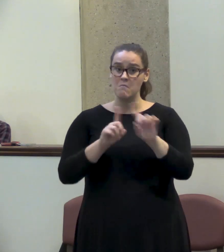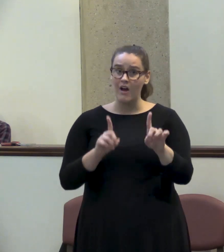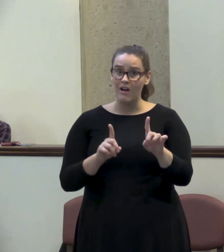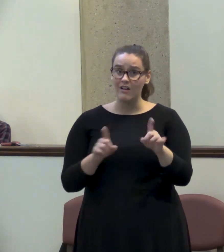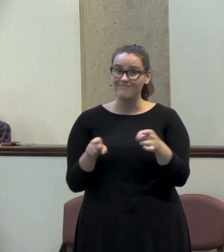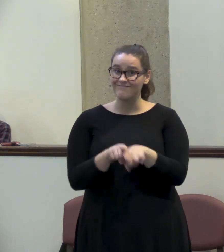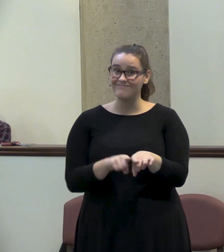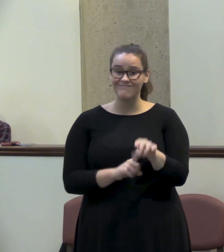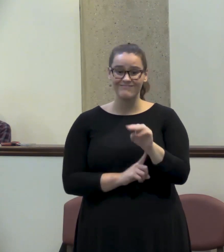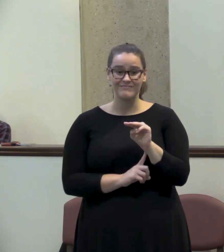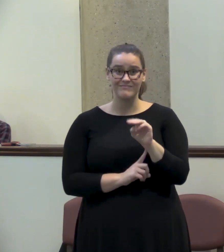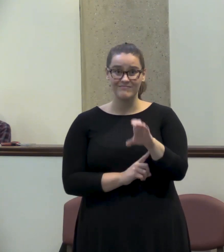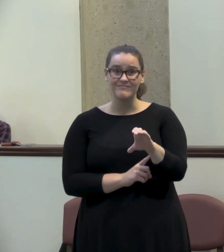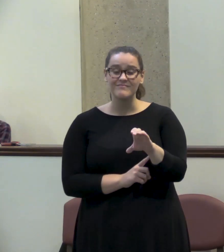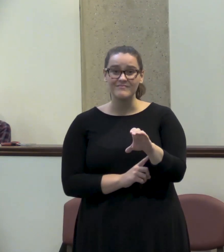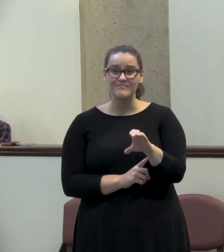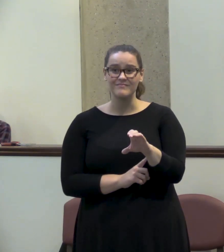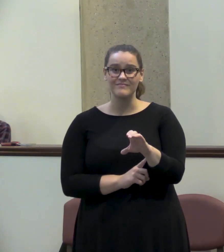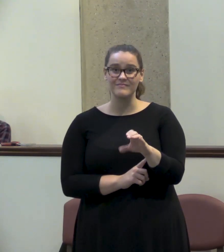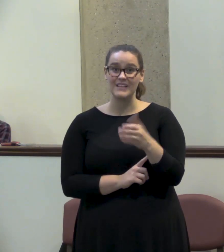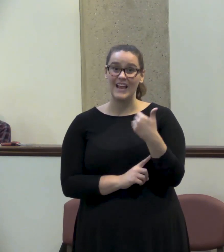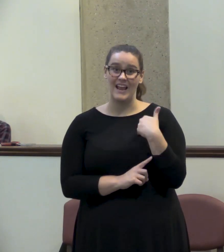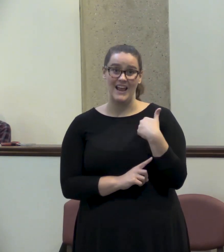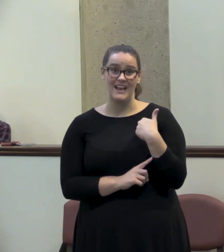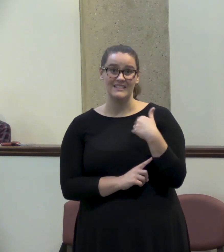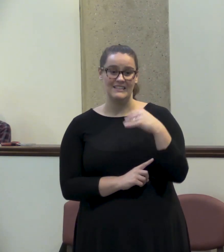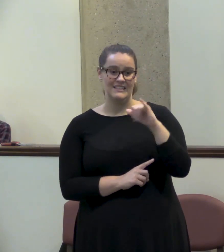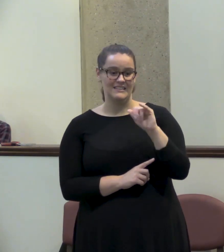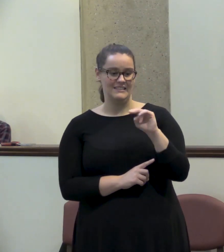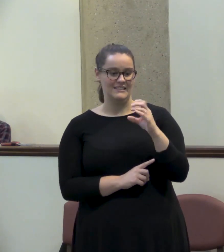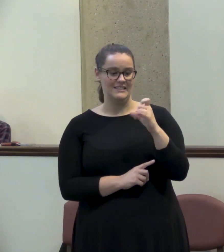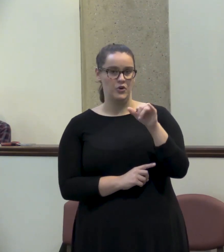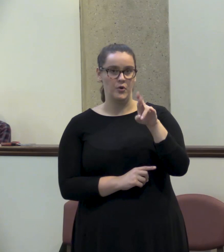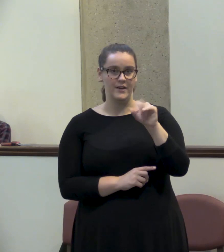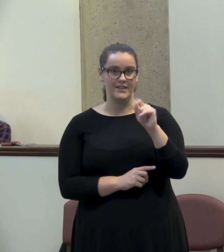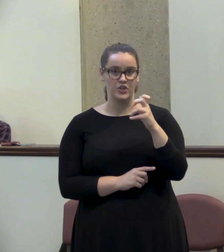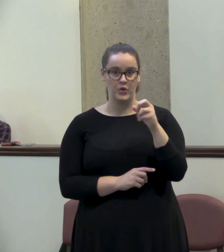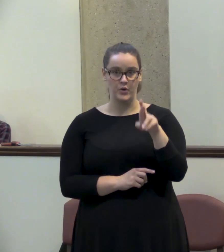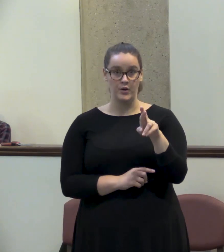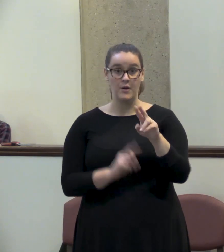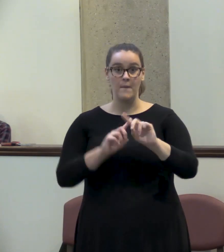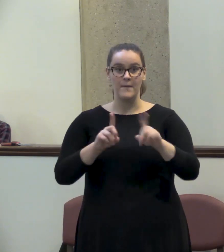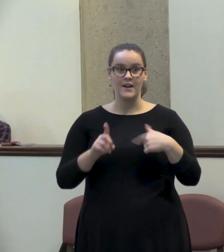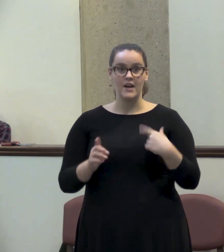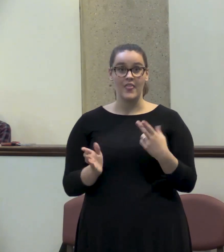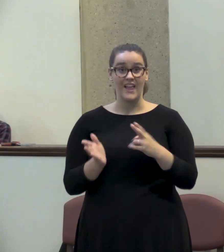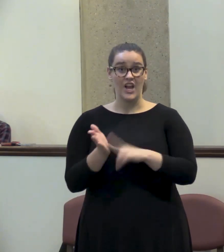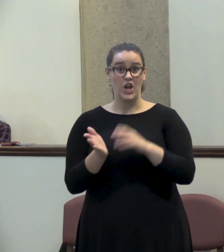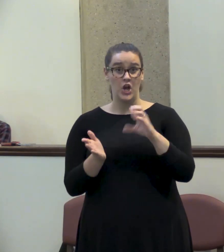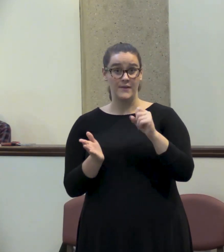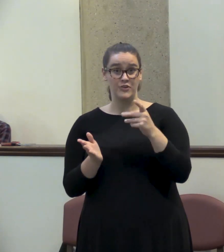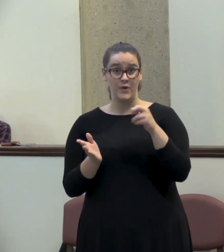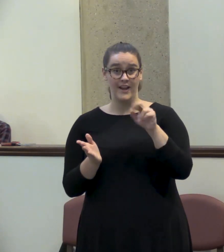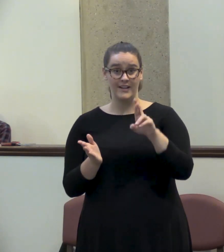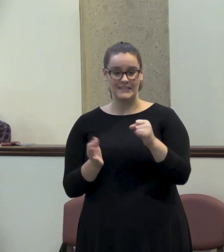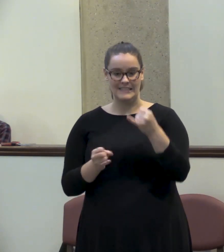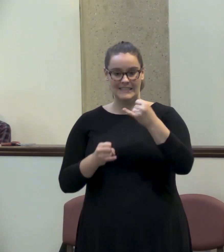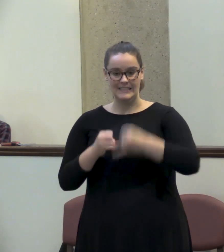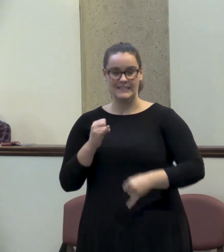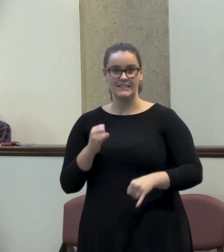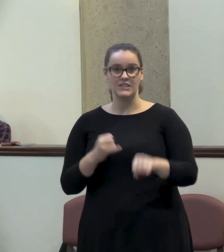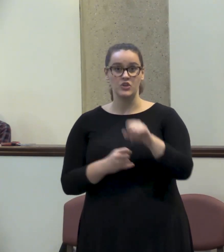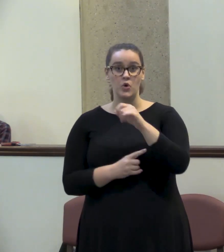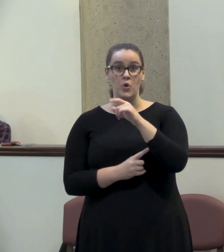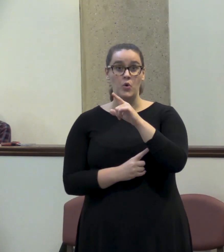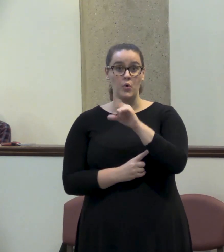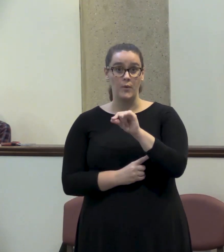County. Montgomery County has an incinerator. Its contract ends in 2021. And right now, I want to